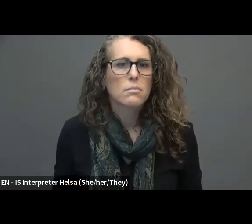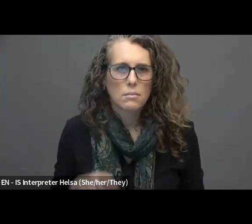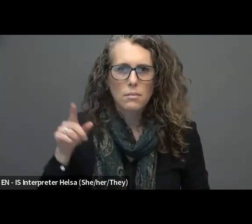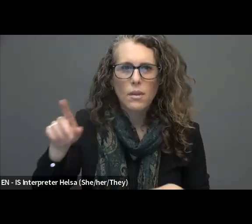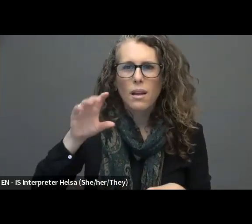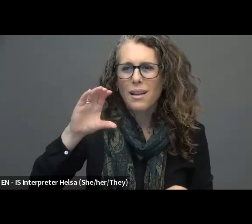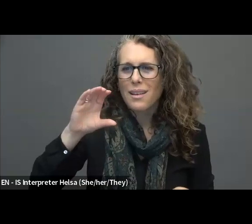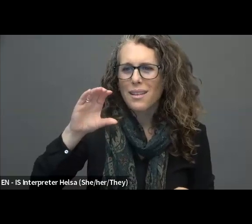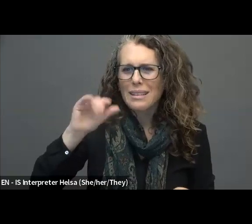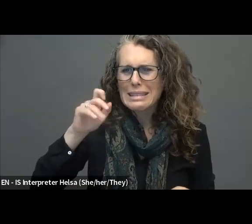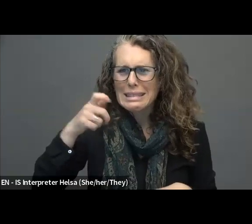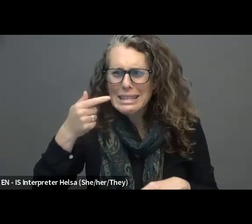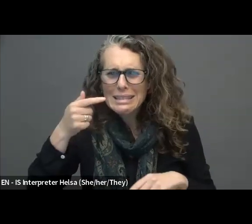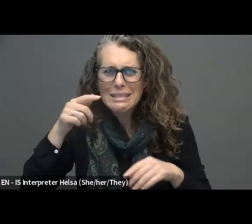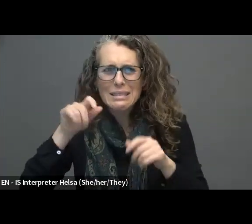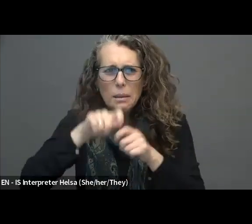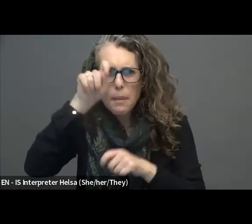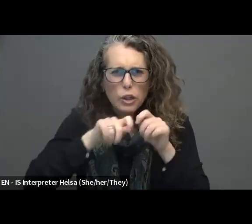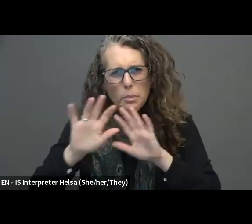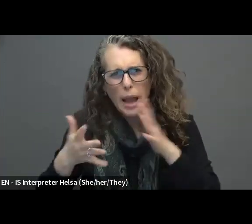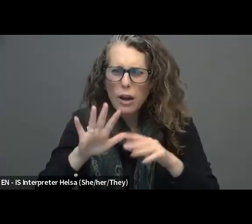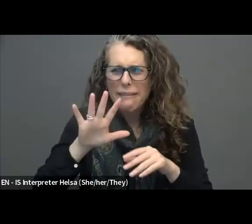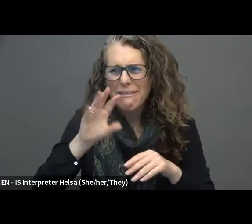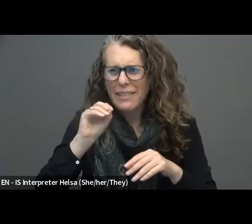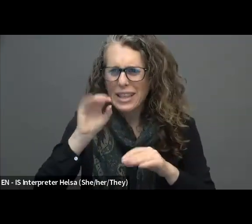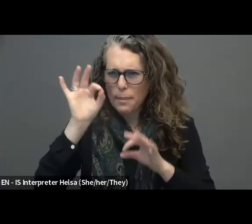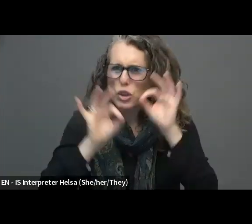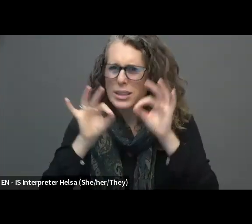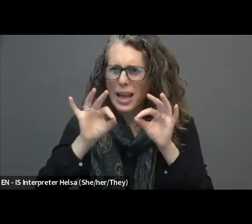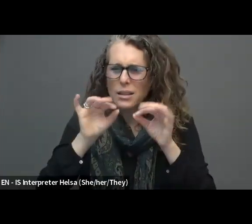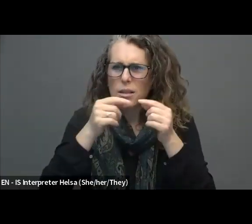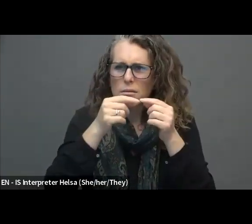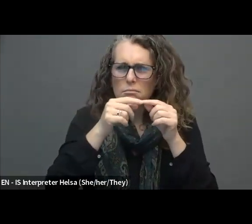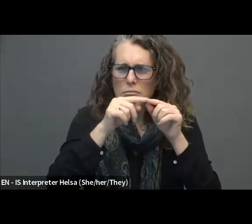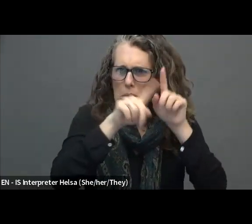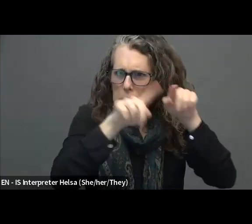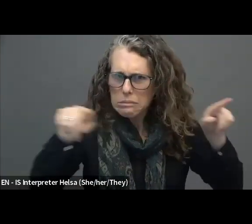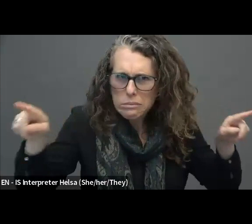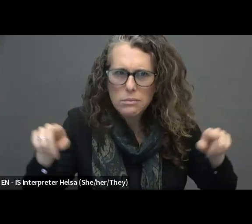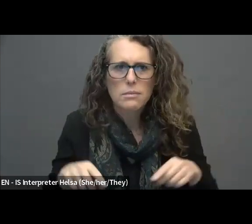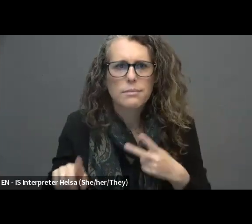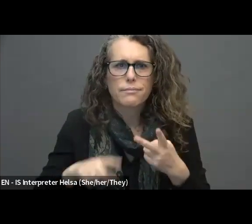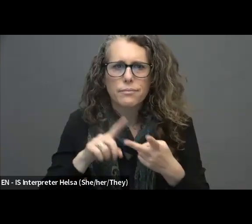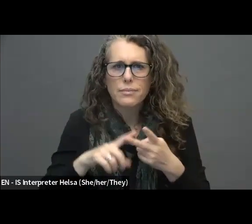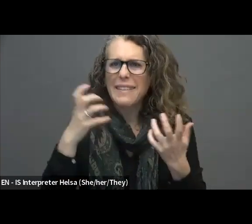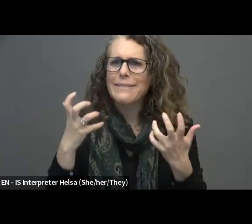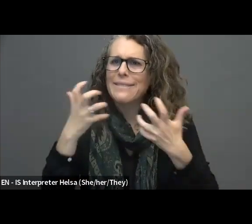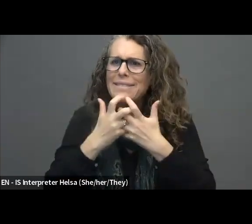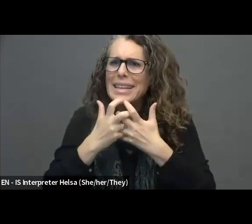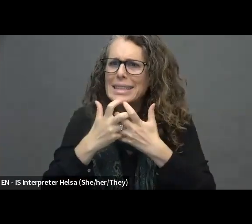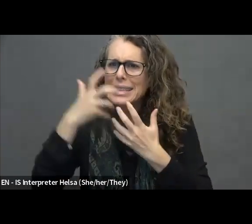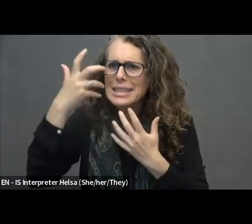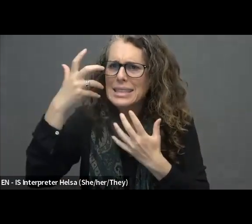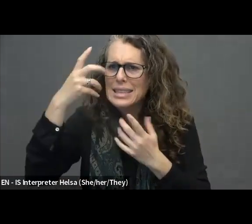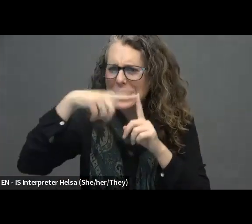explained about 50% of the variance. We also had very good fit statistics